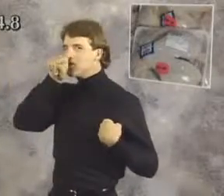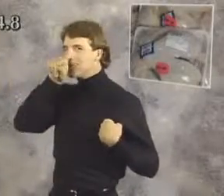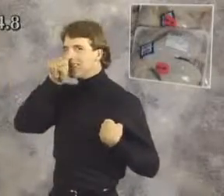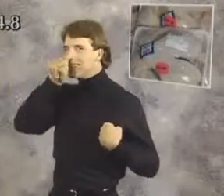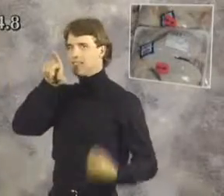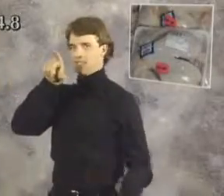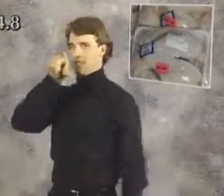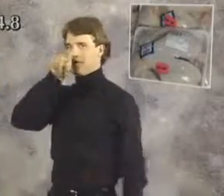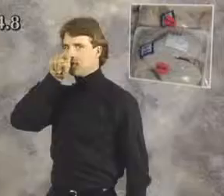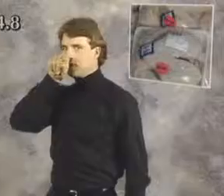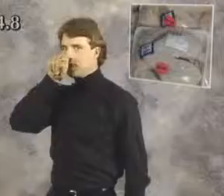Chicken.